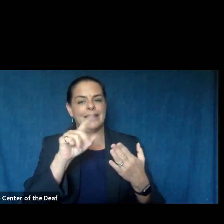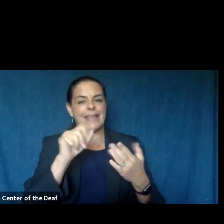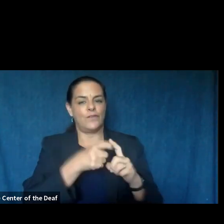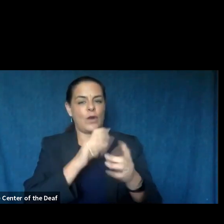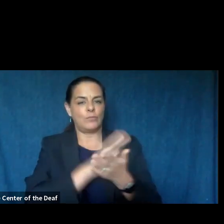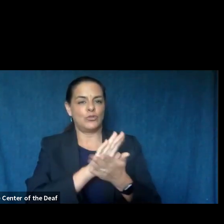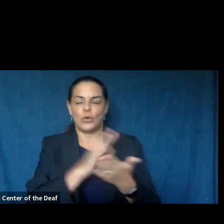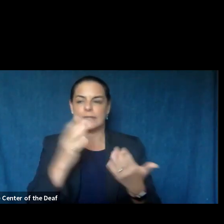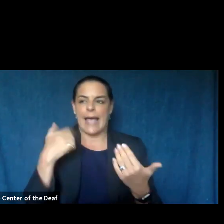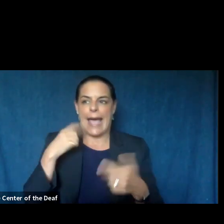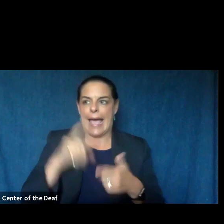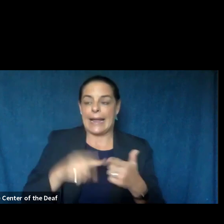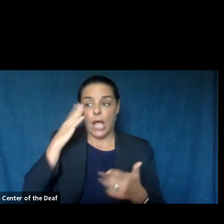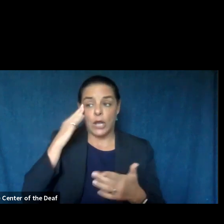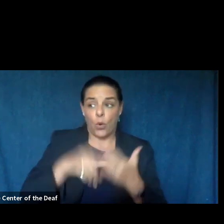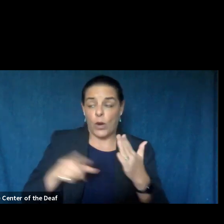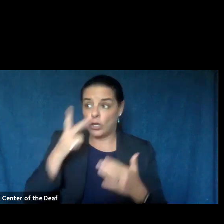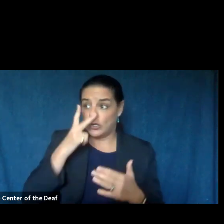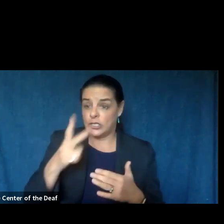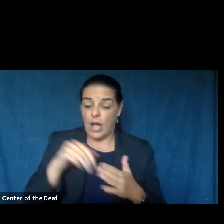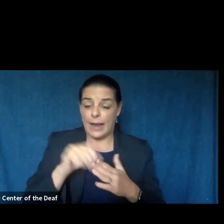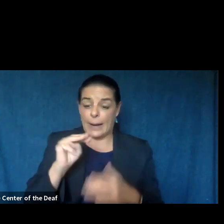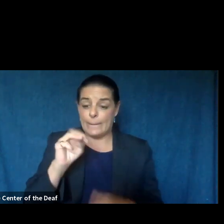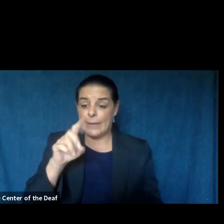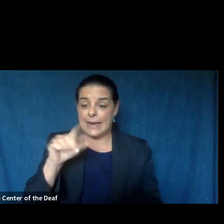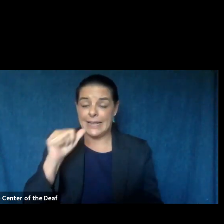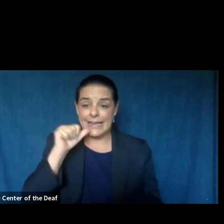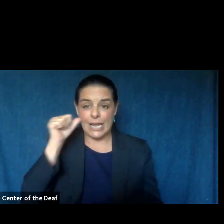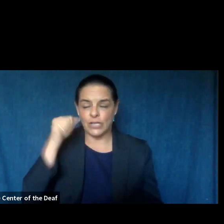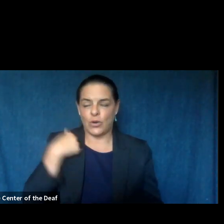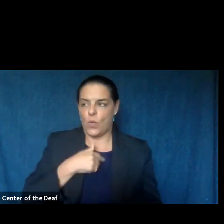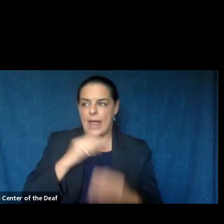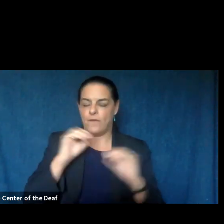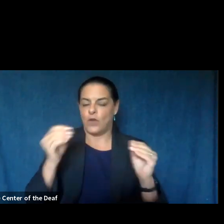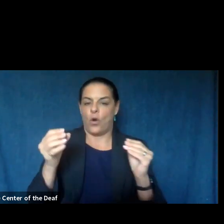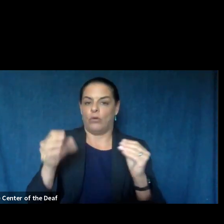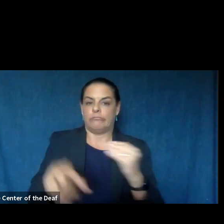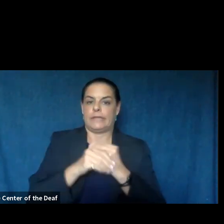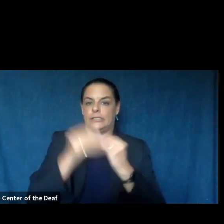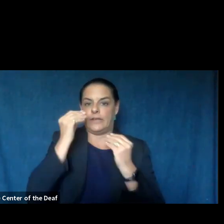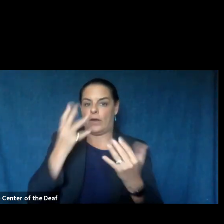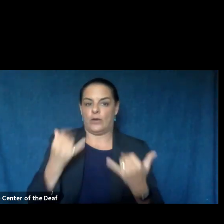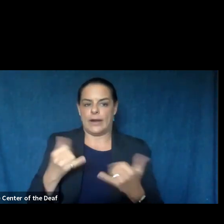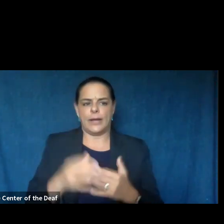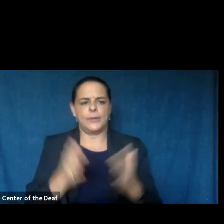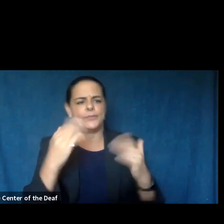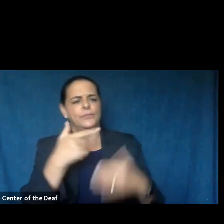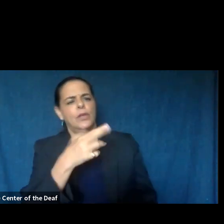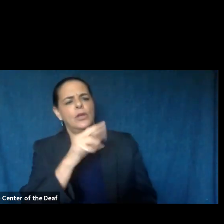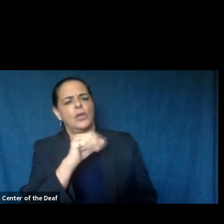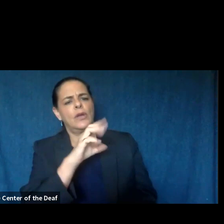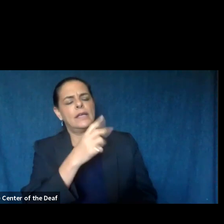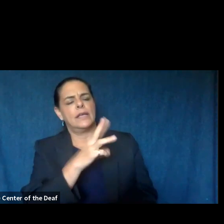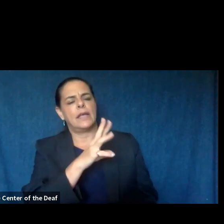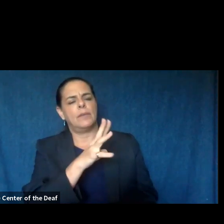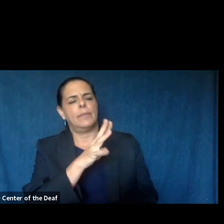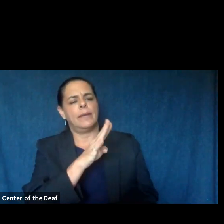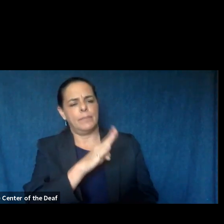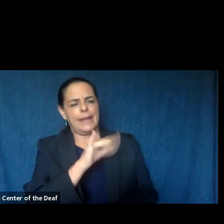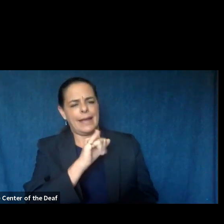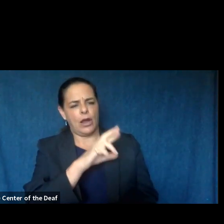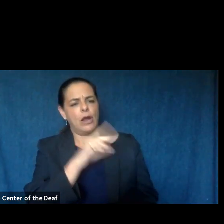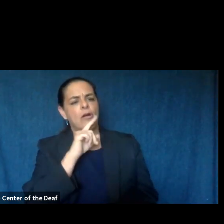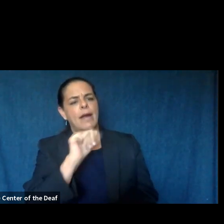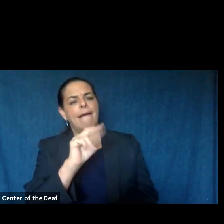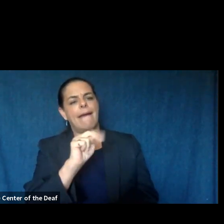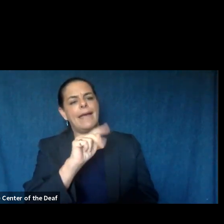in the media yesterday. We haven't received any additional information at this time. Let's see. Grace from WBIR asks, are